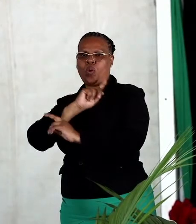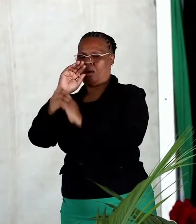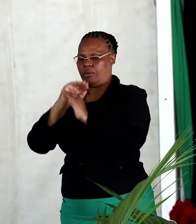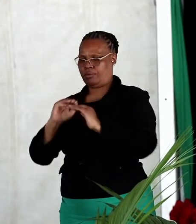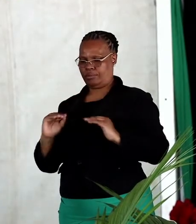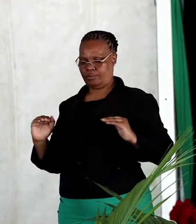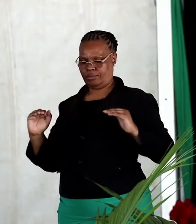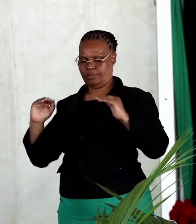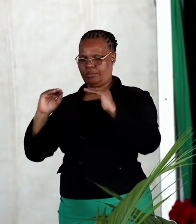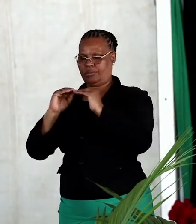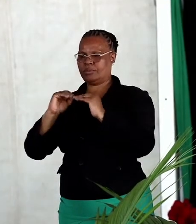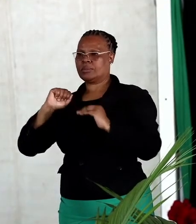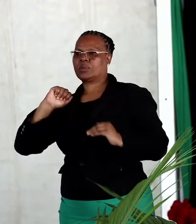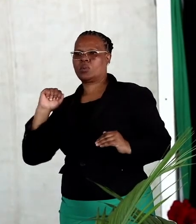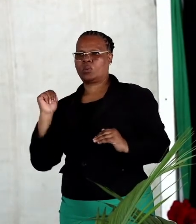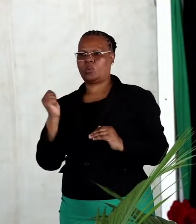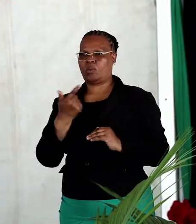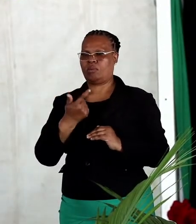kwenu lonke